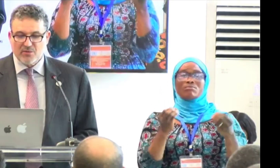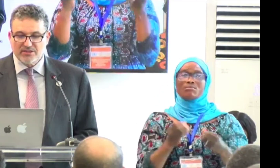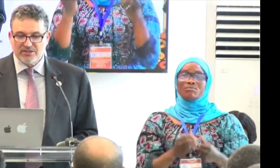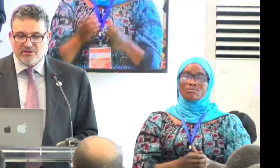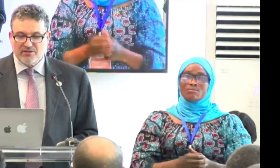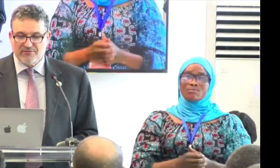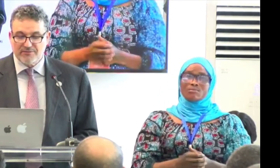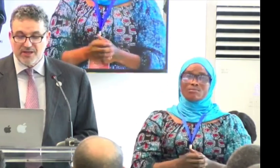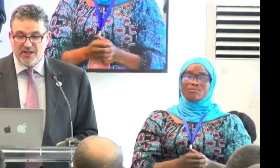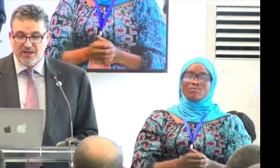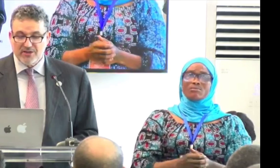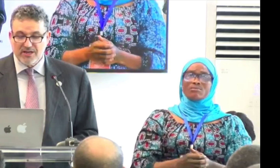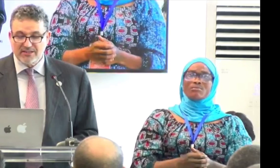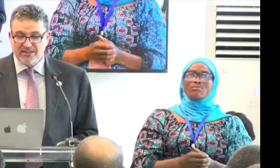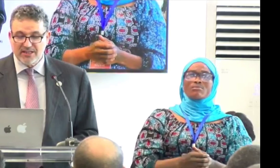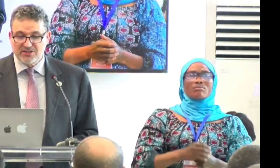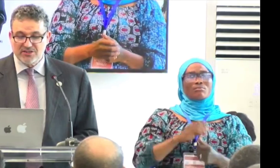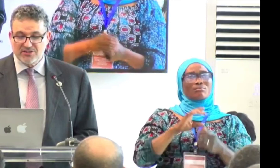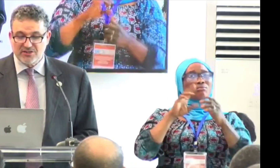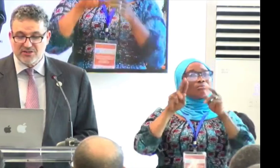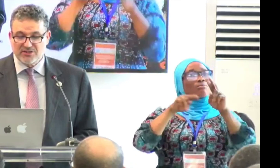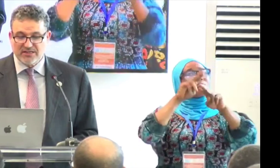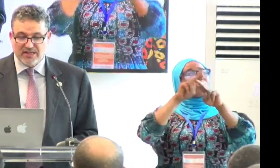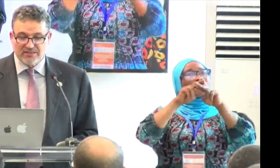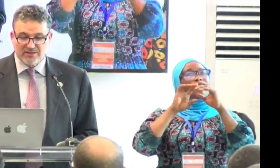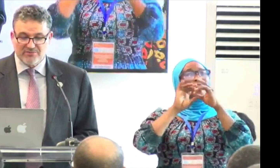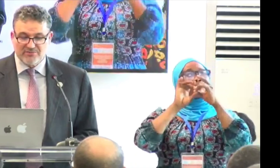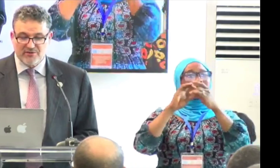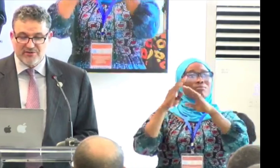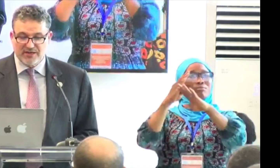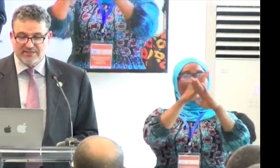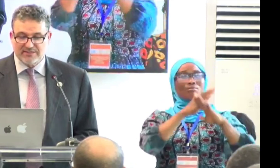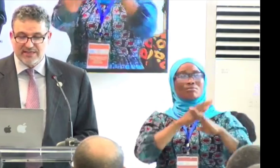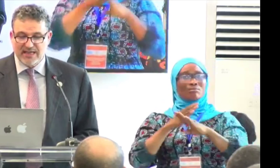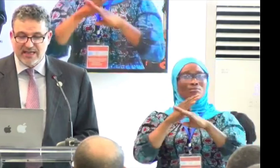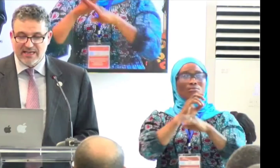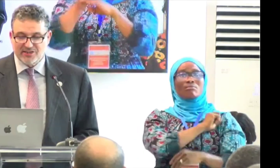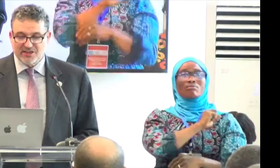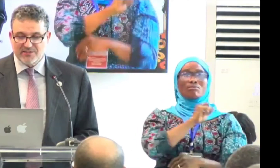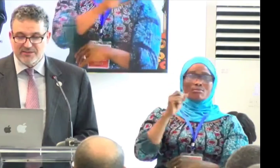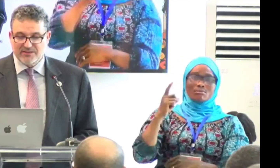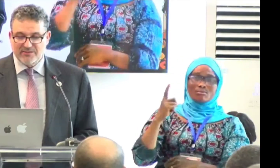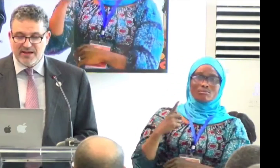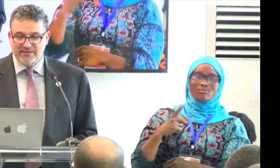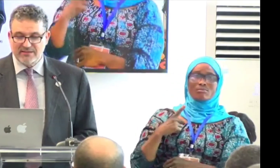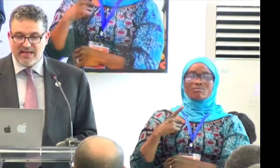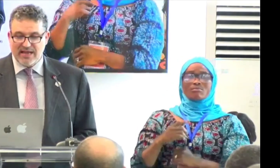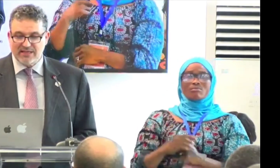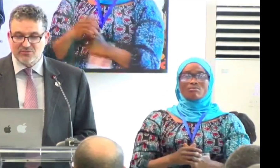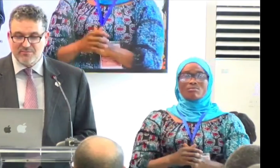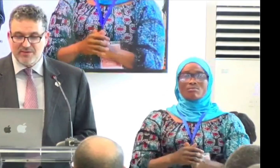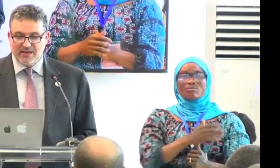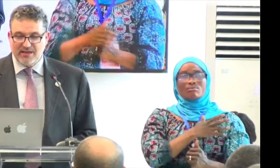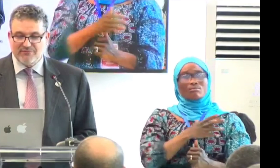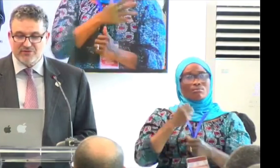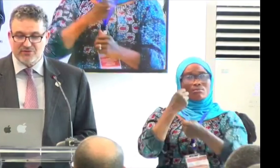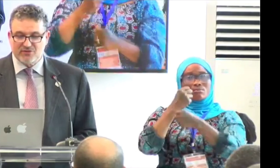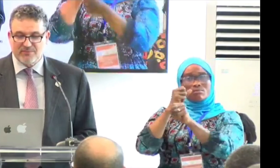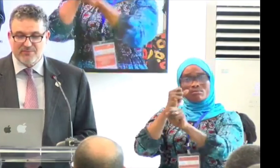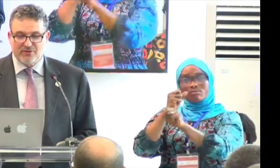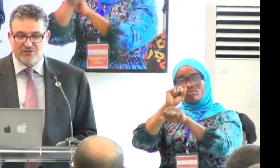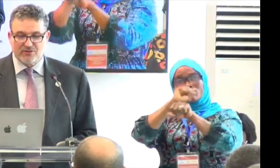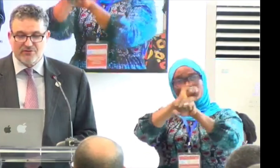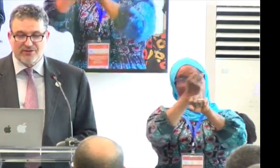The quest of United Nations Security Council reform is a legitimate demand as we make efforts